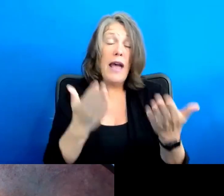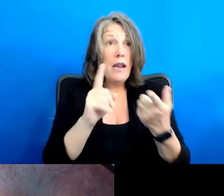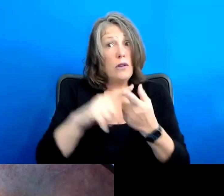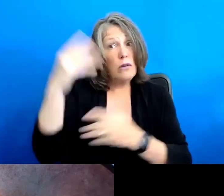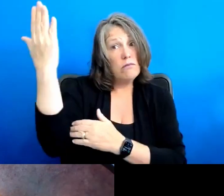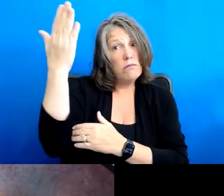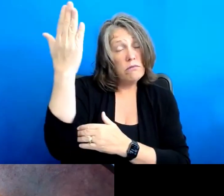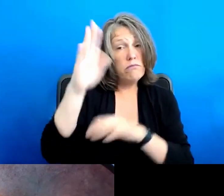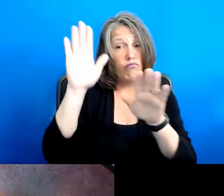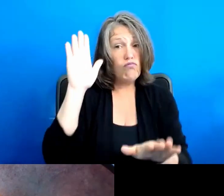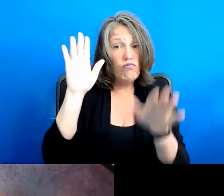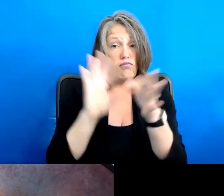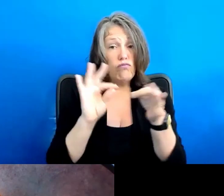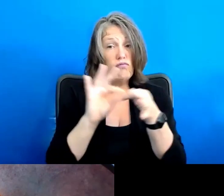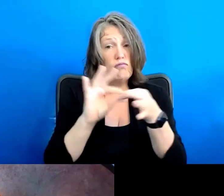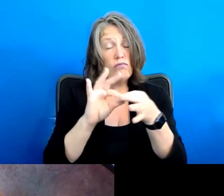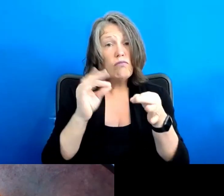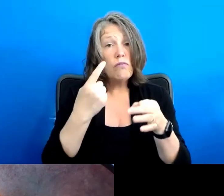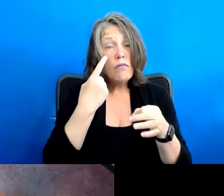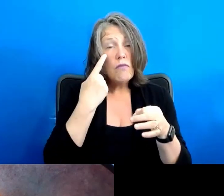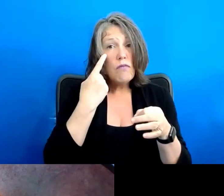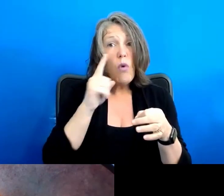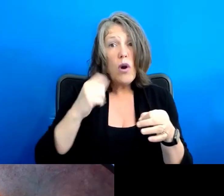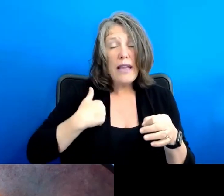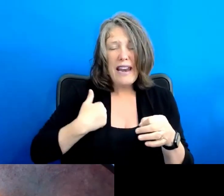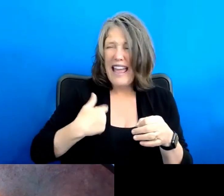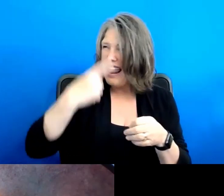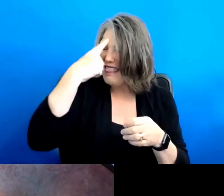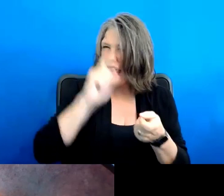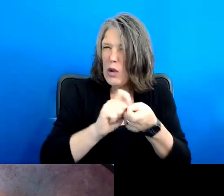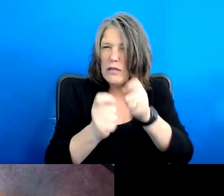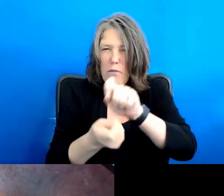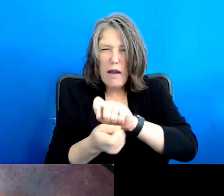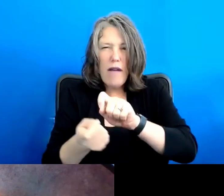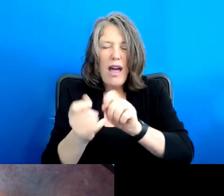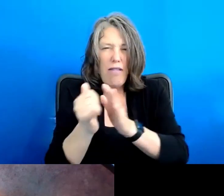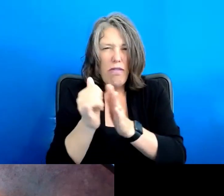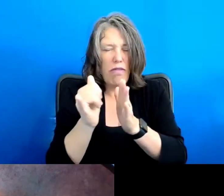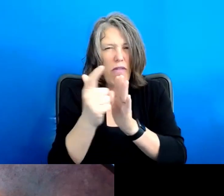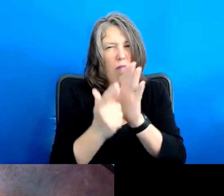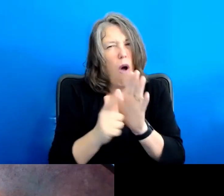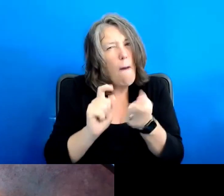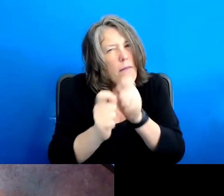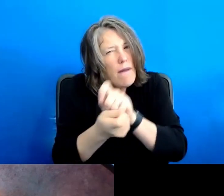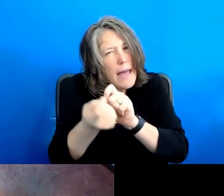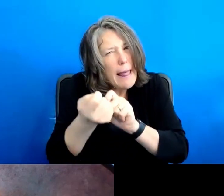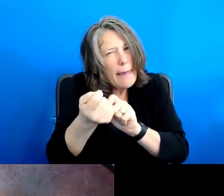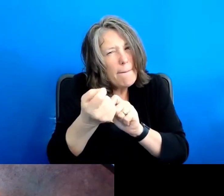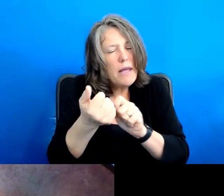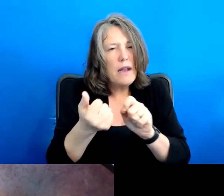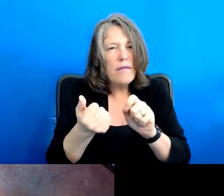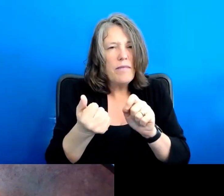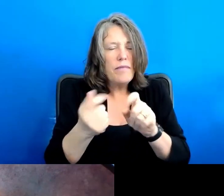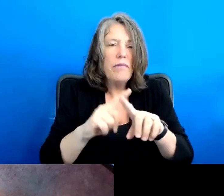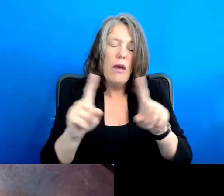on that draft legislation. I believe it was modified to some extent, but not fully. And essentially,